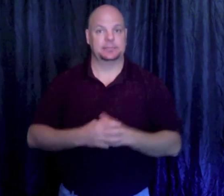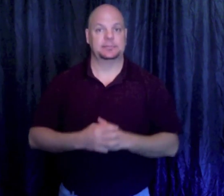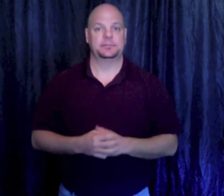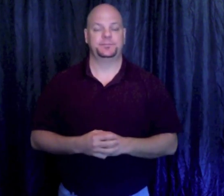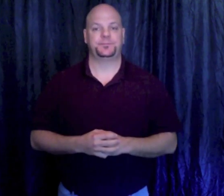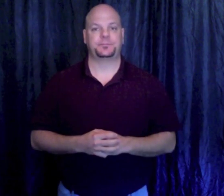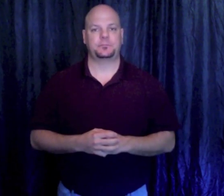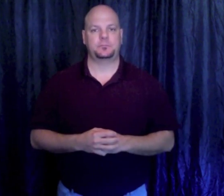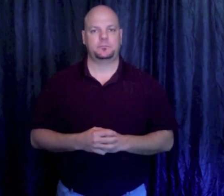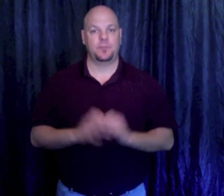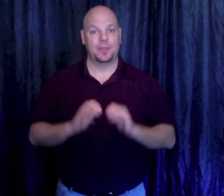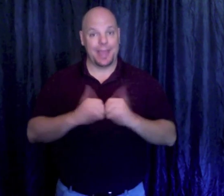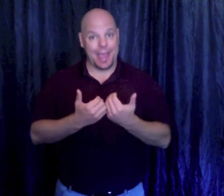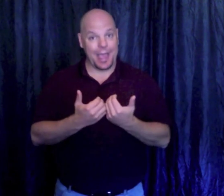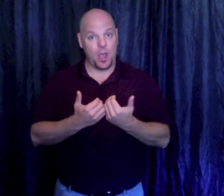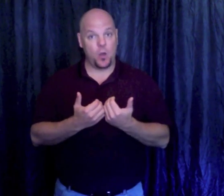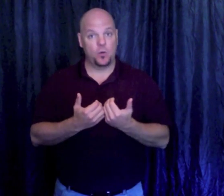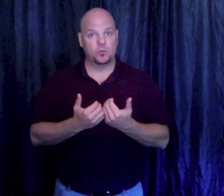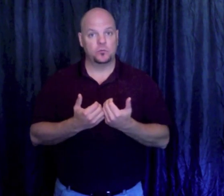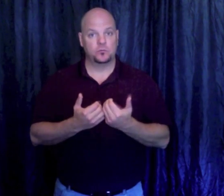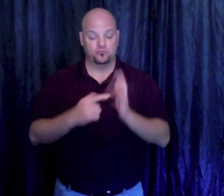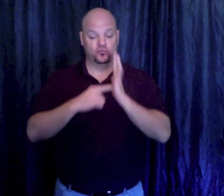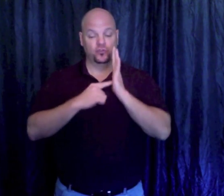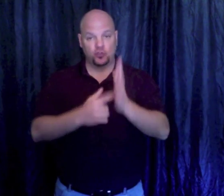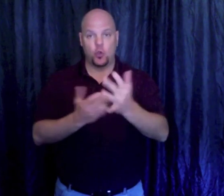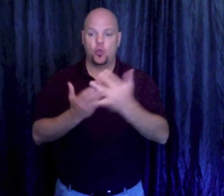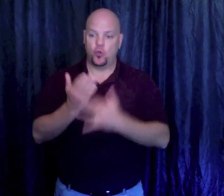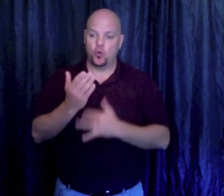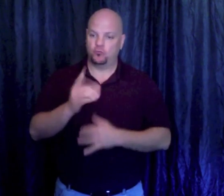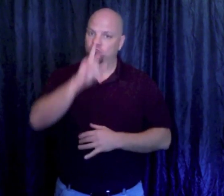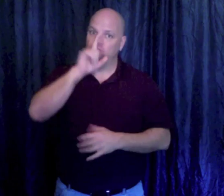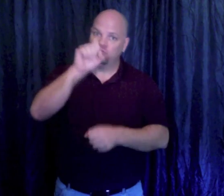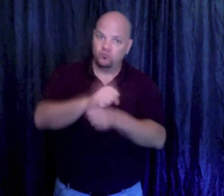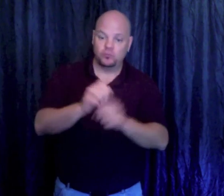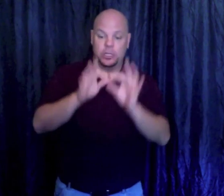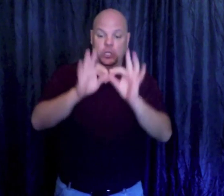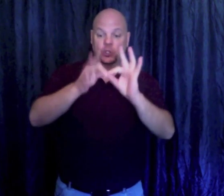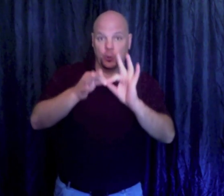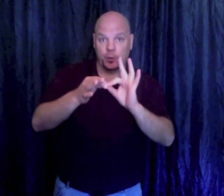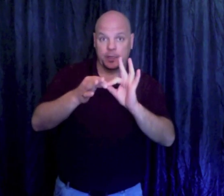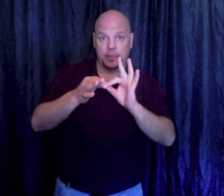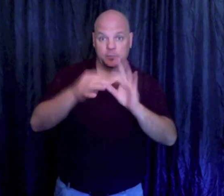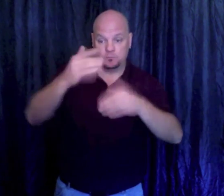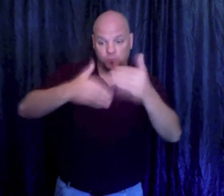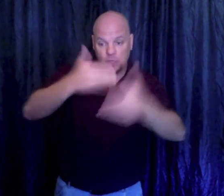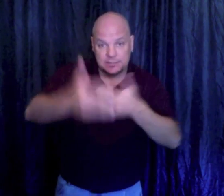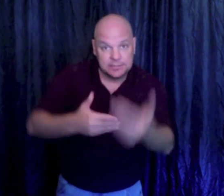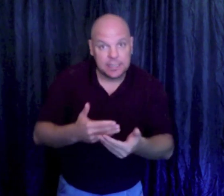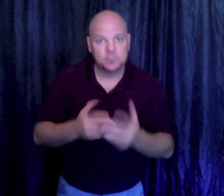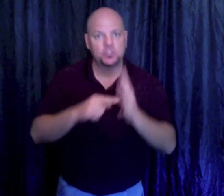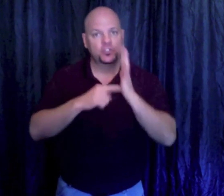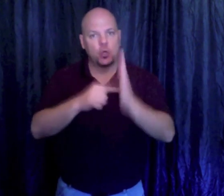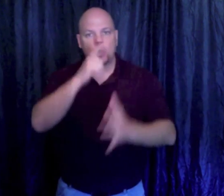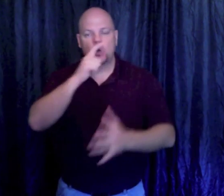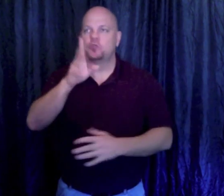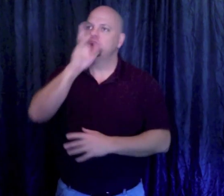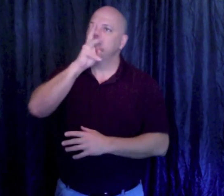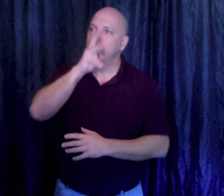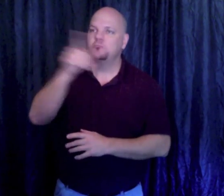the hardcore interpreting, you can show who's talking and who is the one making